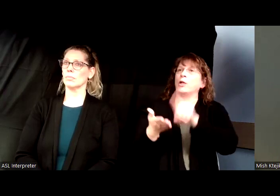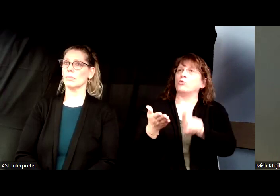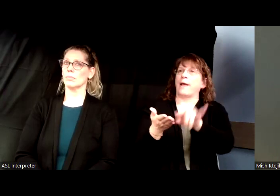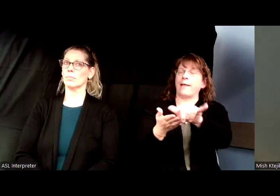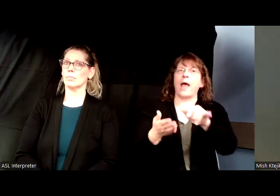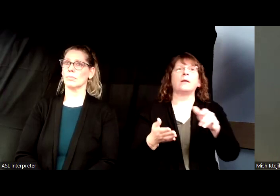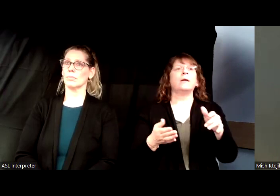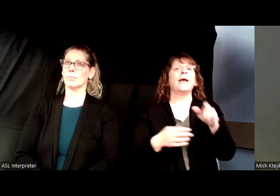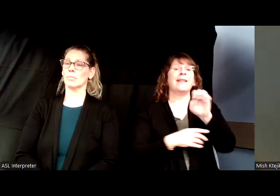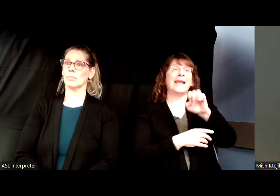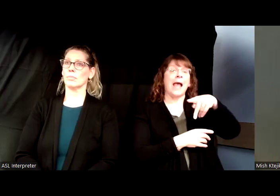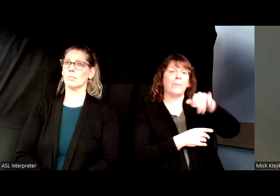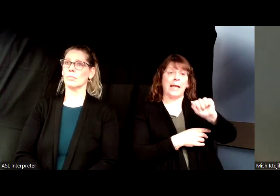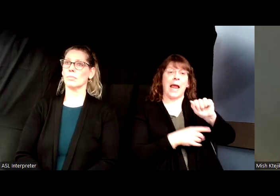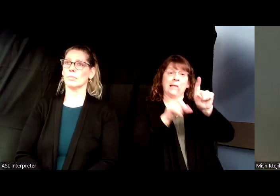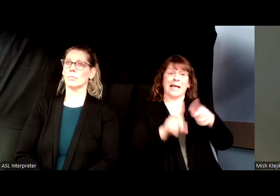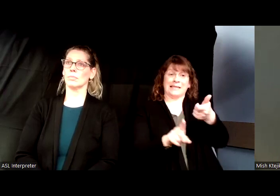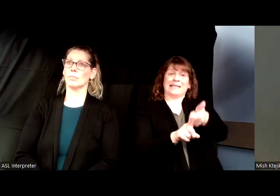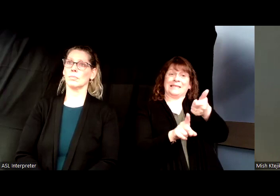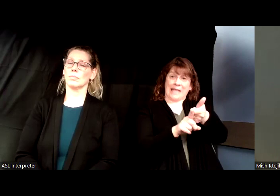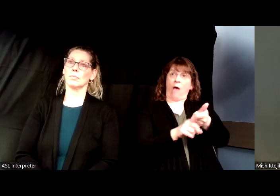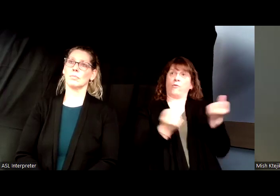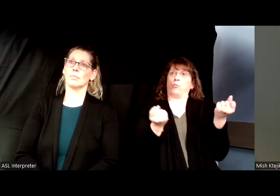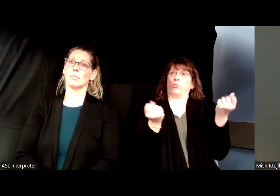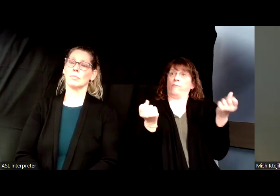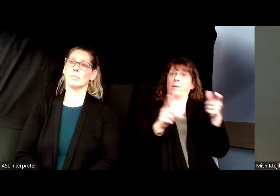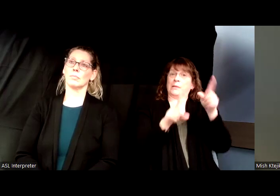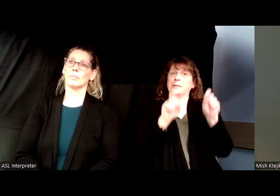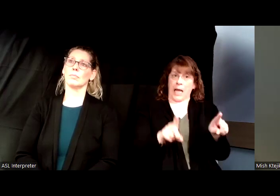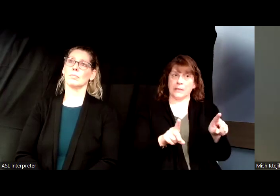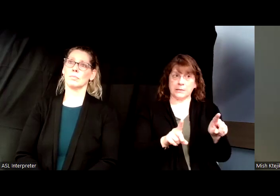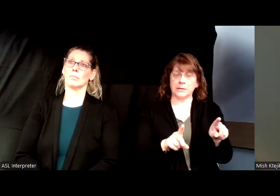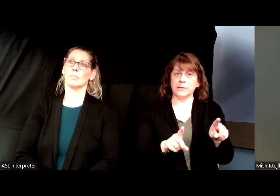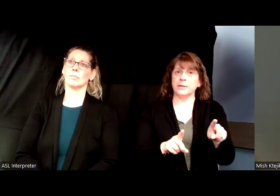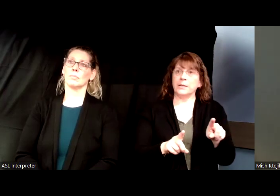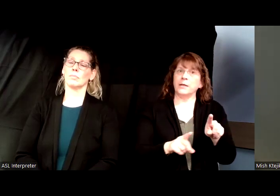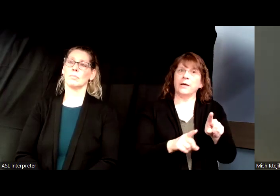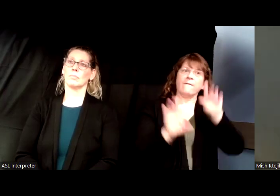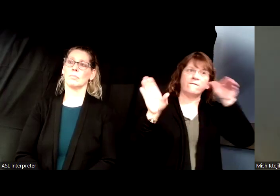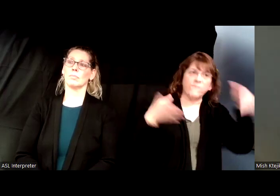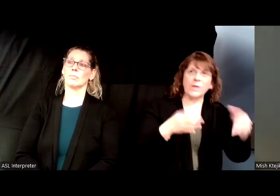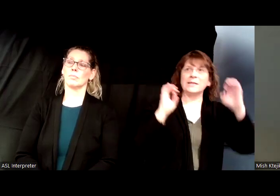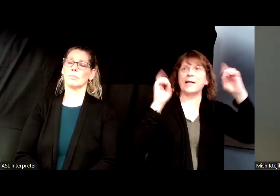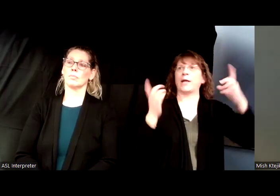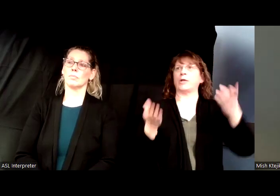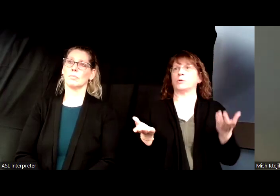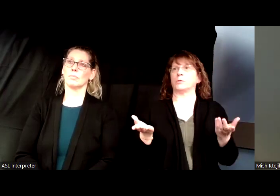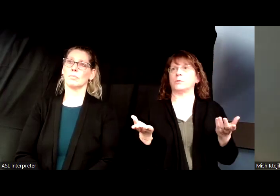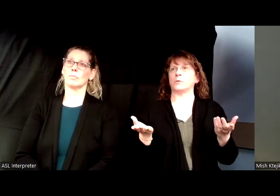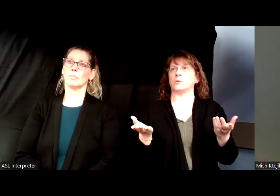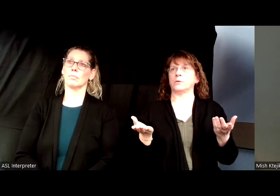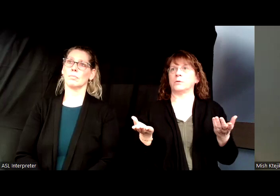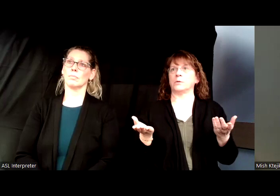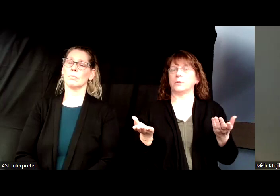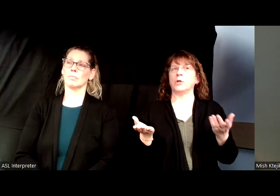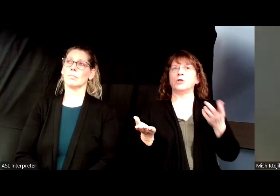stuff? So we need to check into that. So the EIPA, the performance test, is really